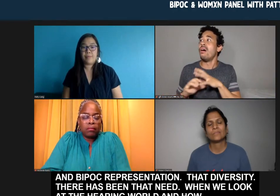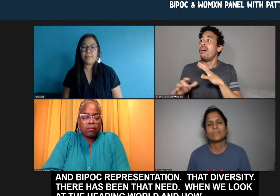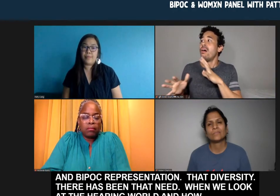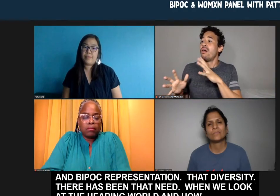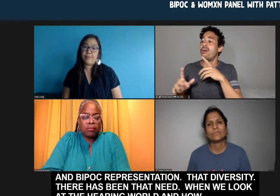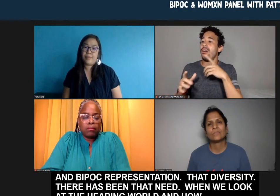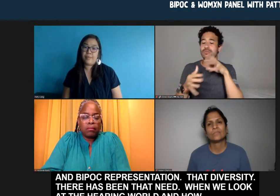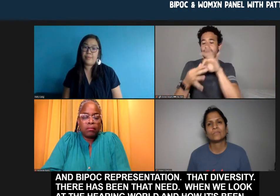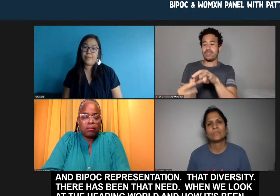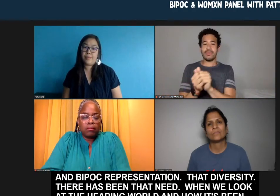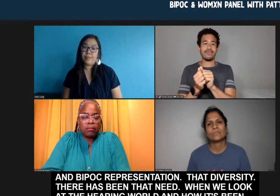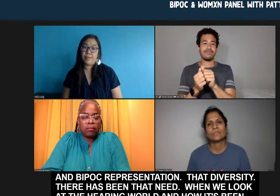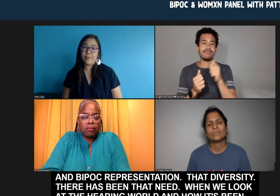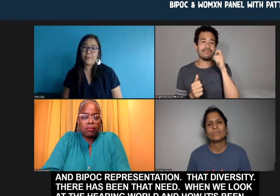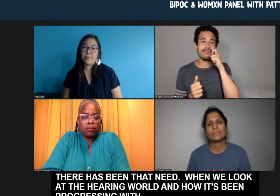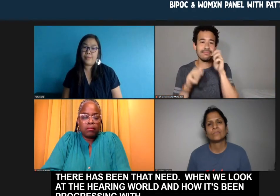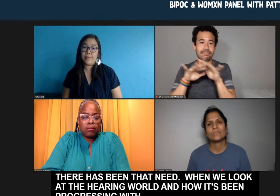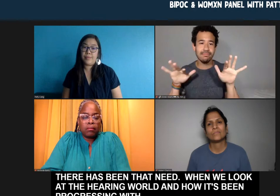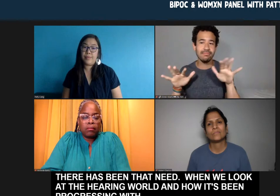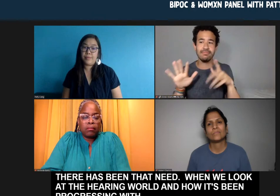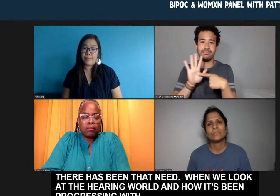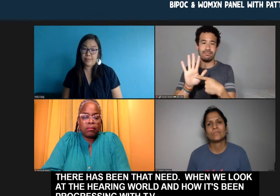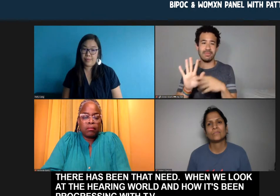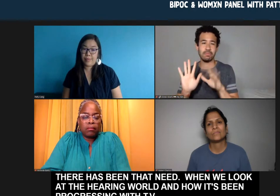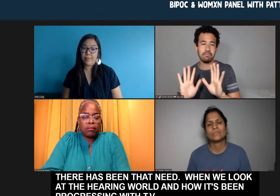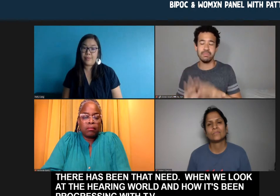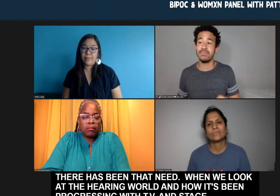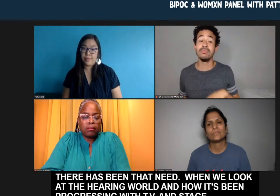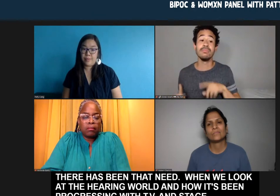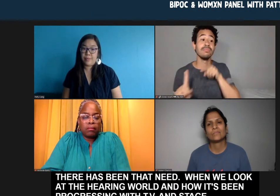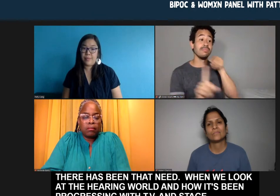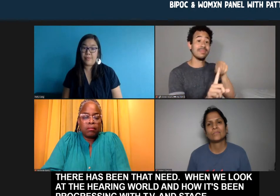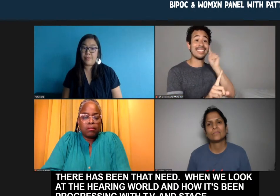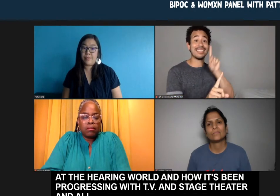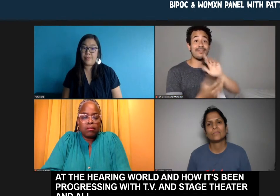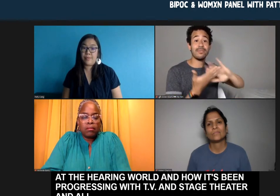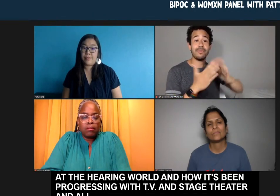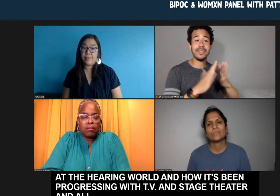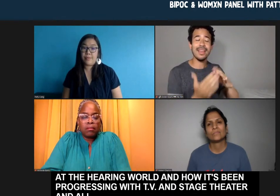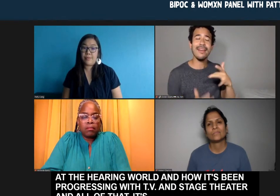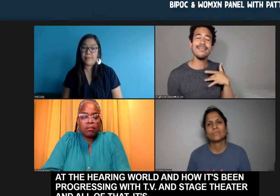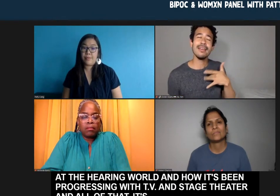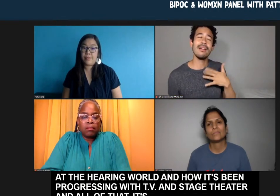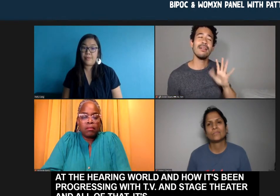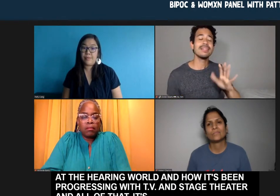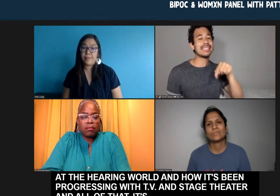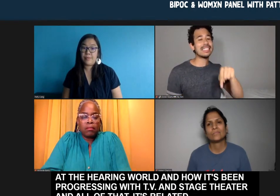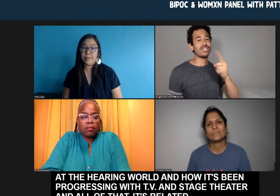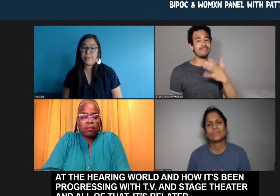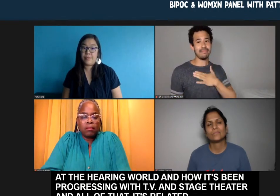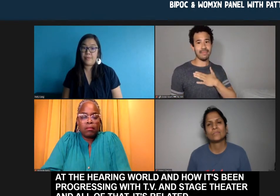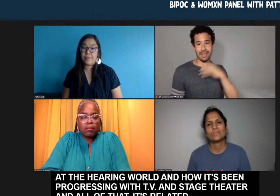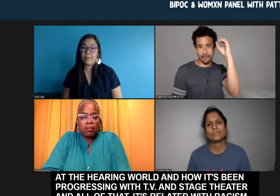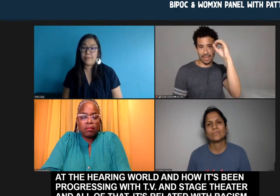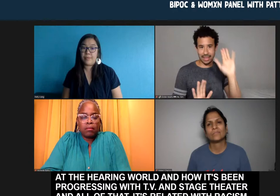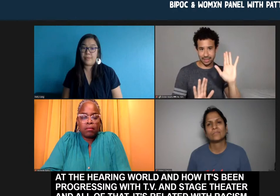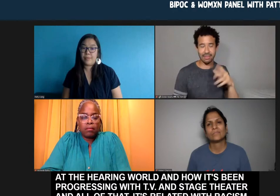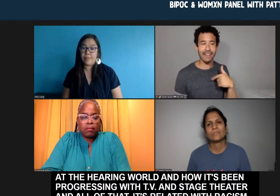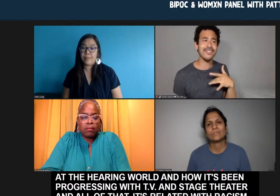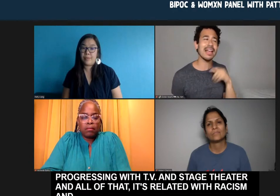of that, it's really related with racism and racial diversity in those areas too. And I feel with the deaf community, again,